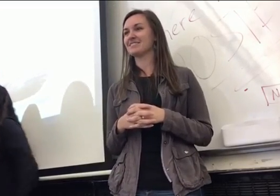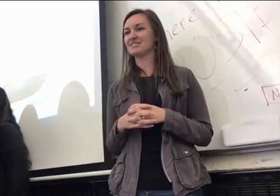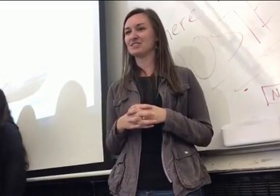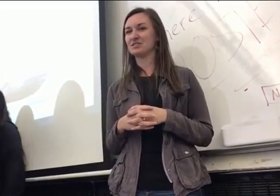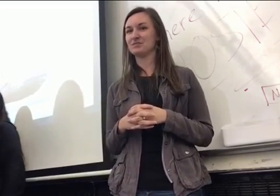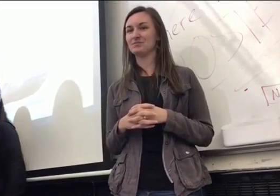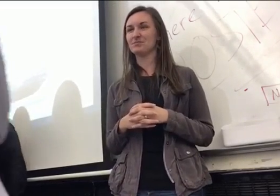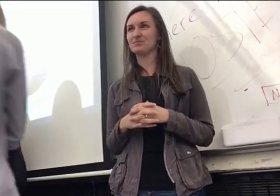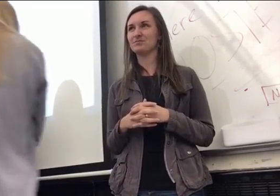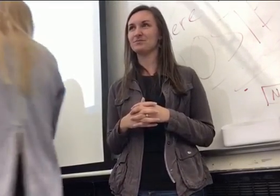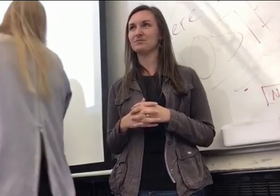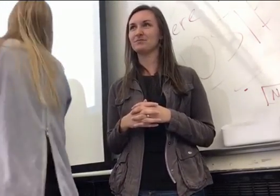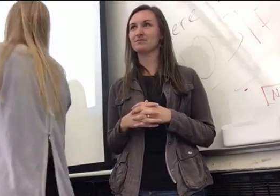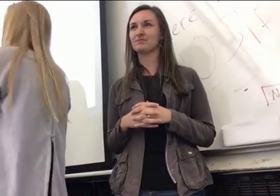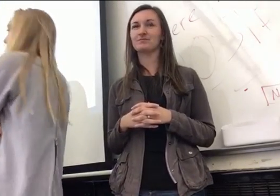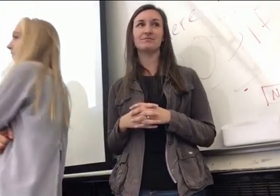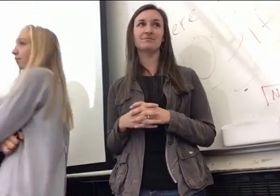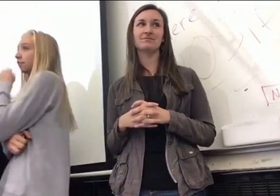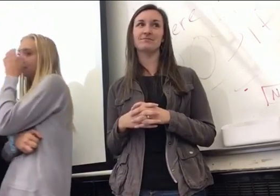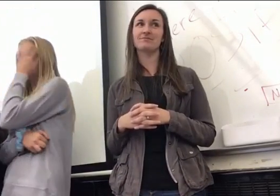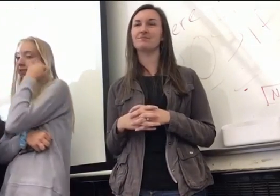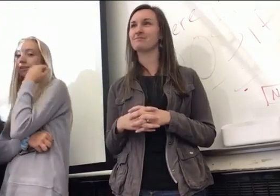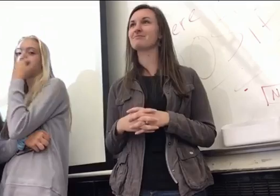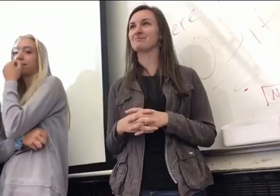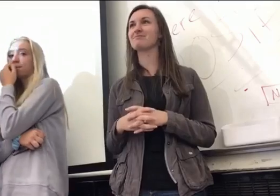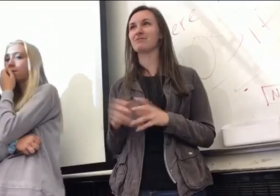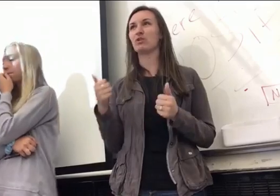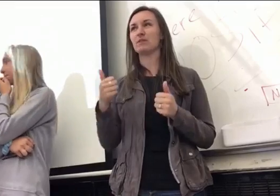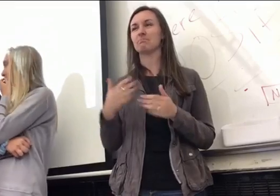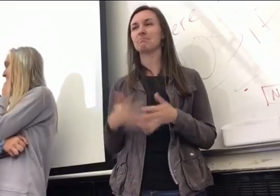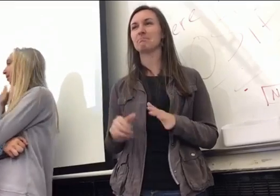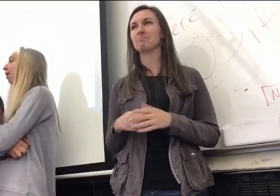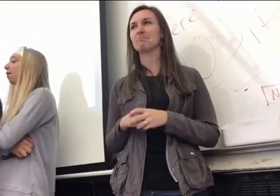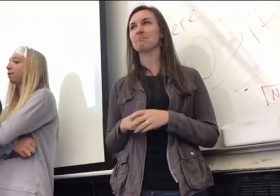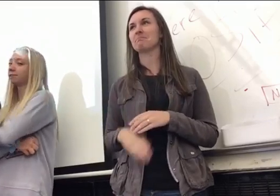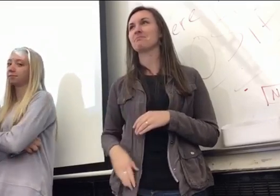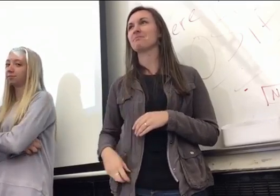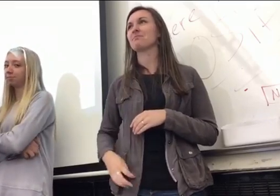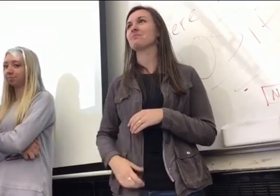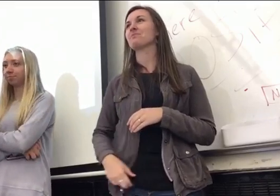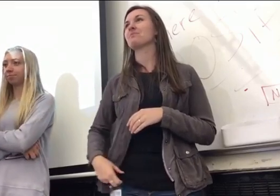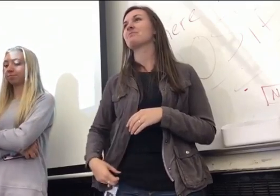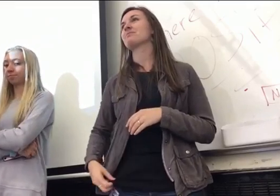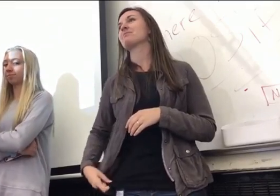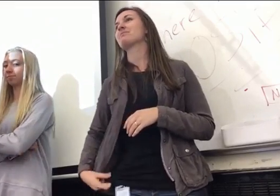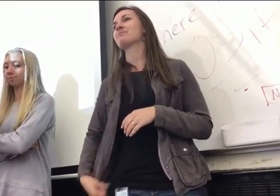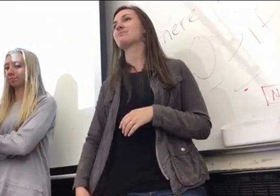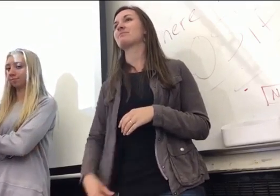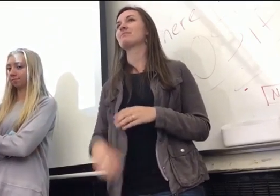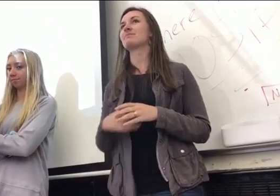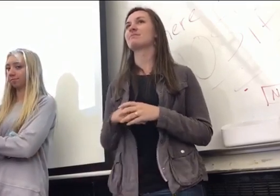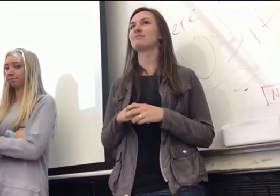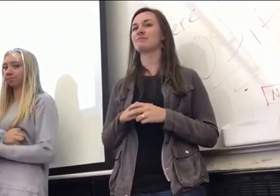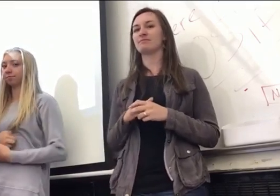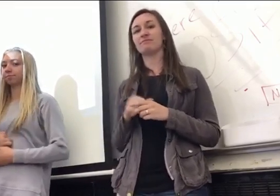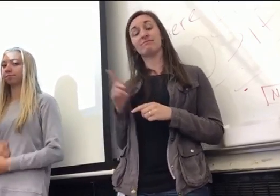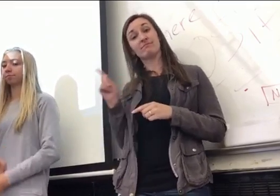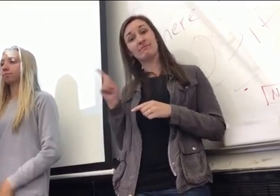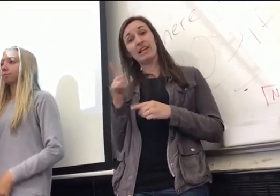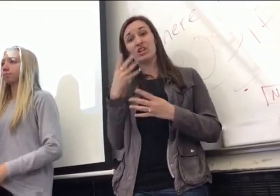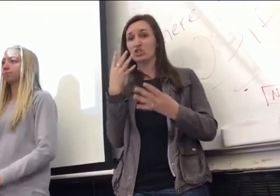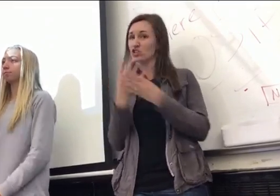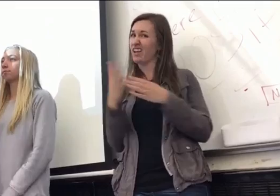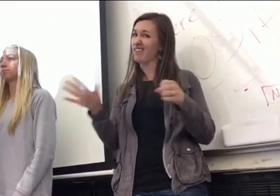Okay. Our front jail's kind of full. So after this round, you'll have to go to back jail. Because we don't have there's 2